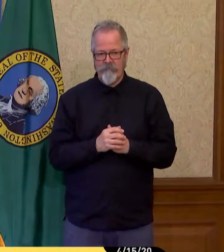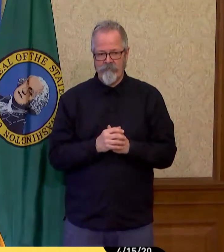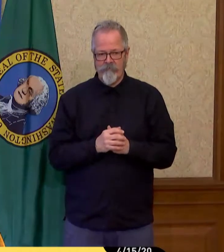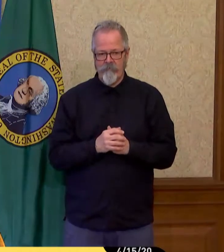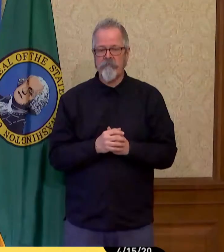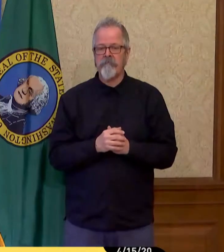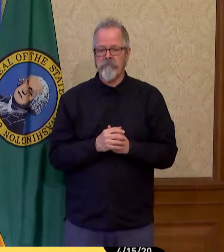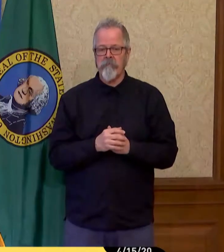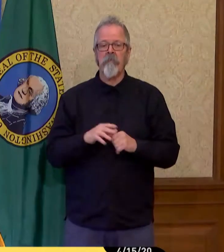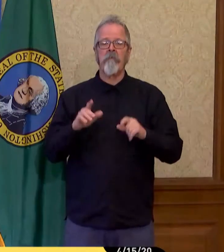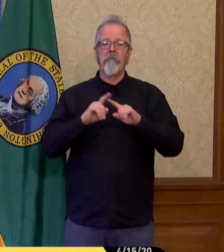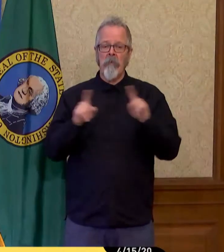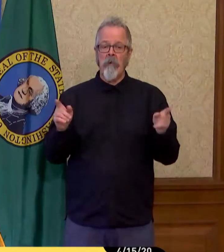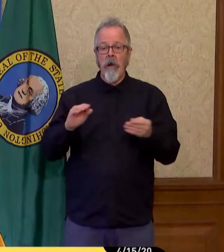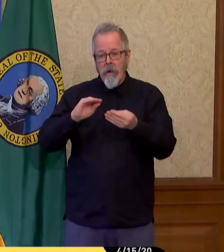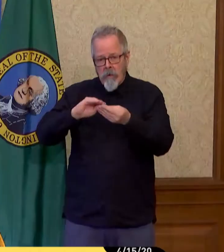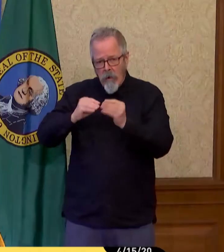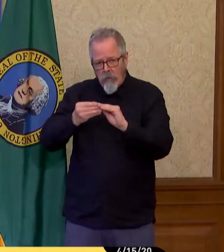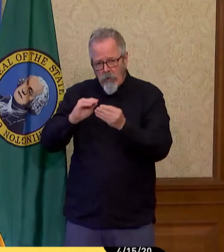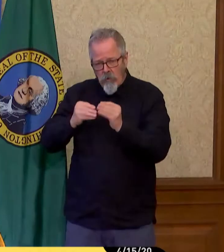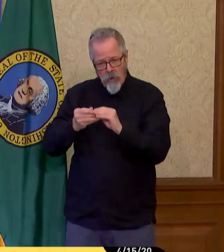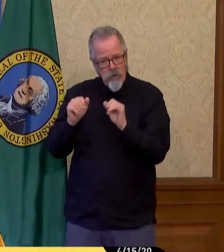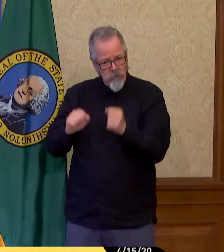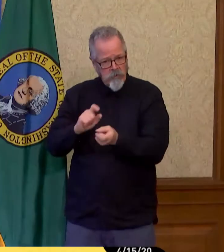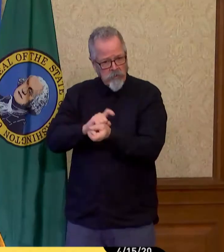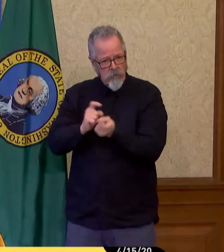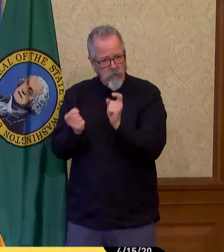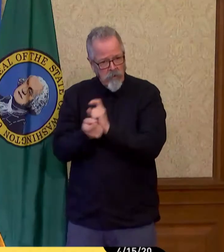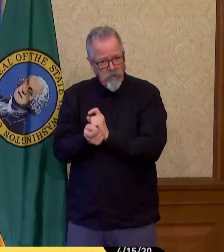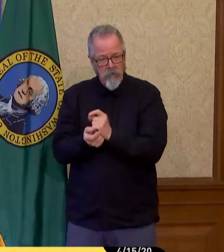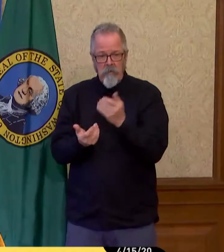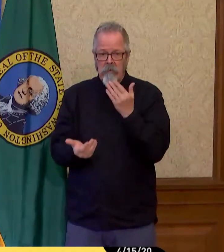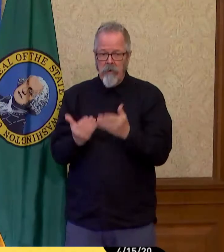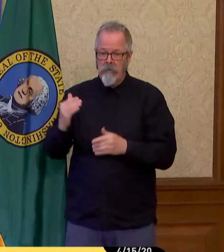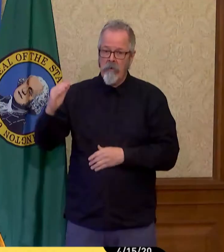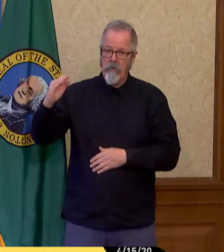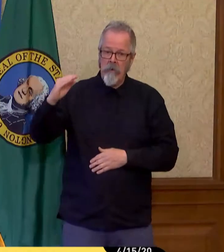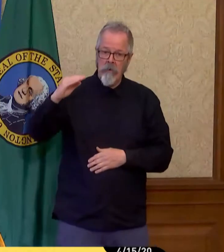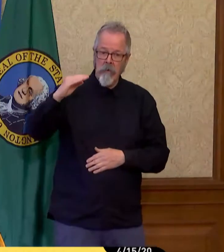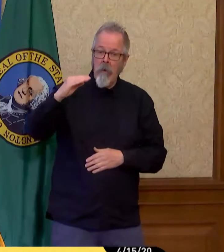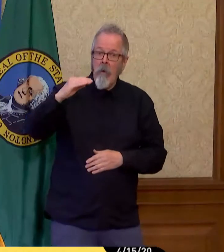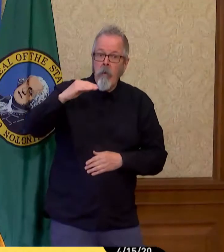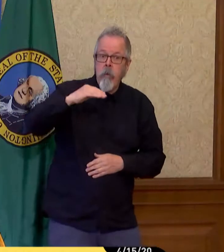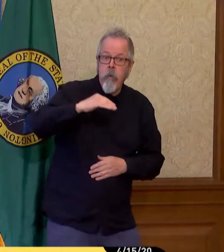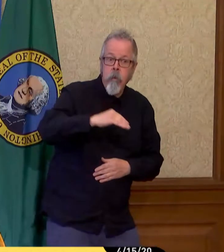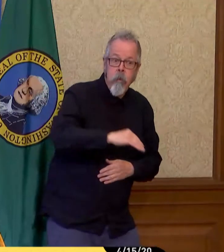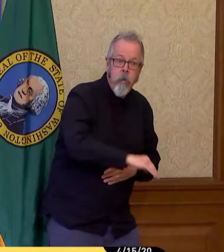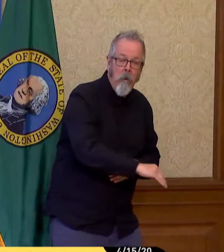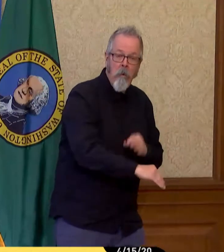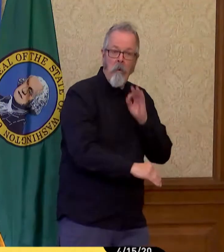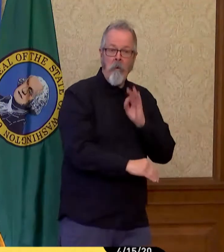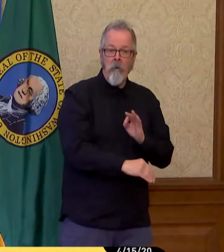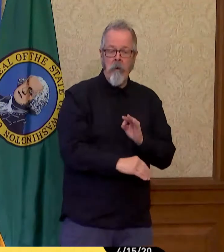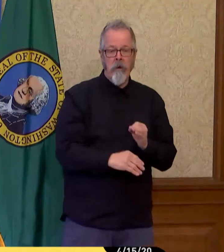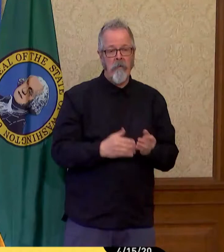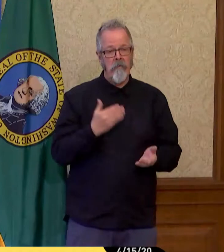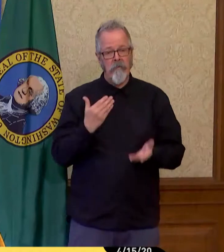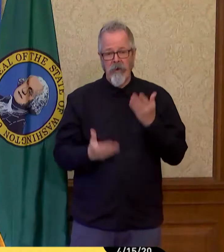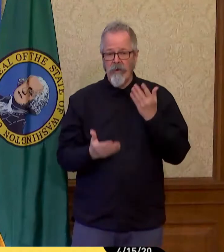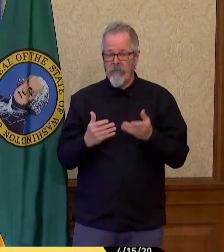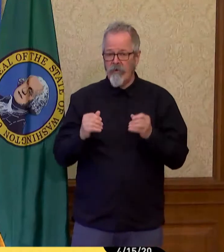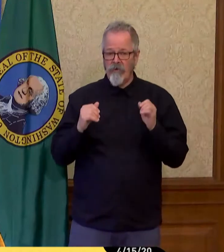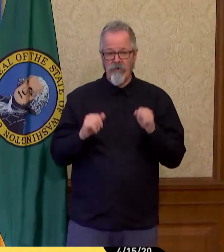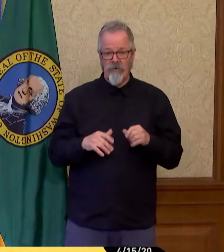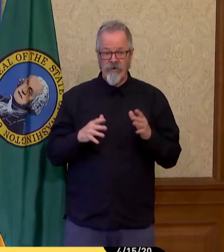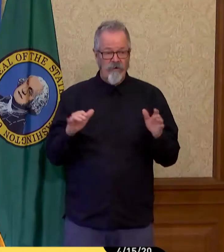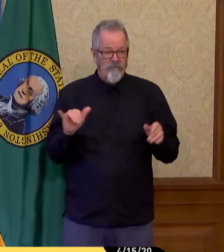seriously increase the decline we're experiencing? Possibly. I wouldn't eliminate that. Is there a temperature thing that might